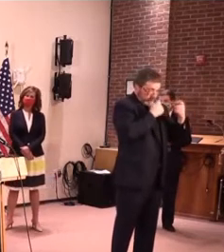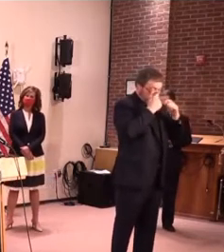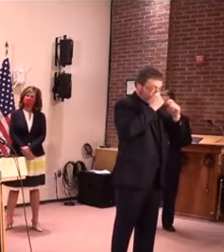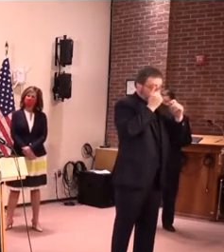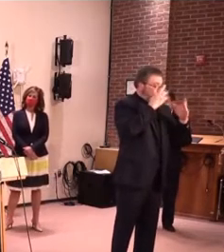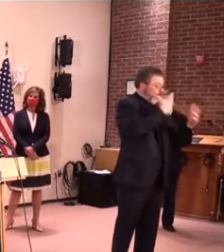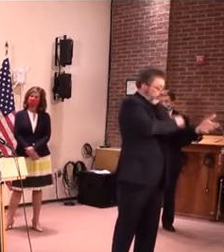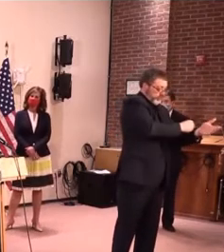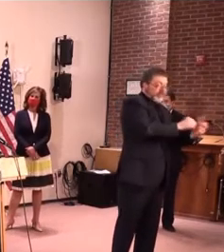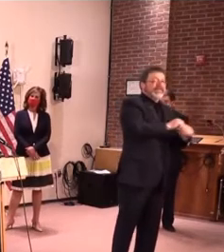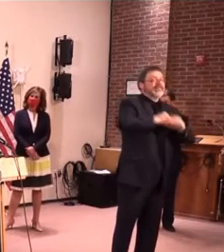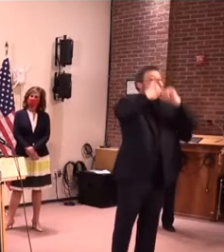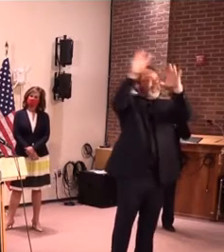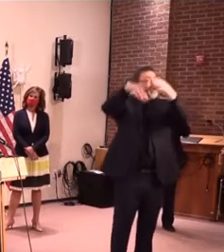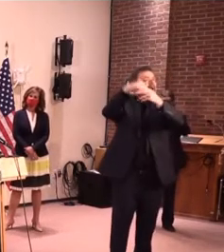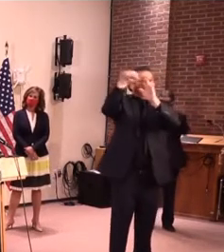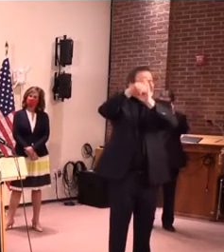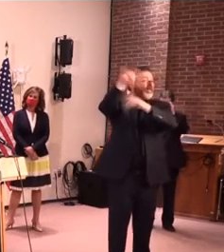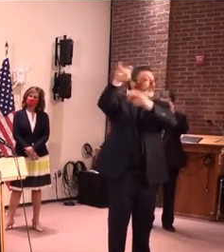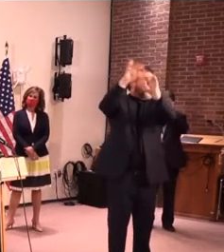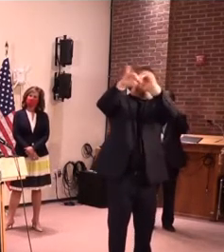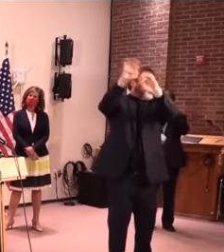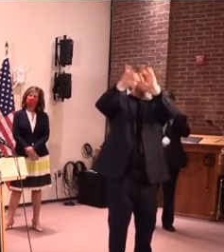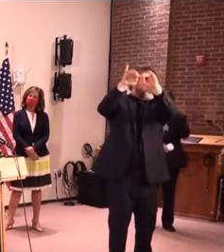we learned that approximately